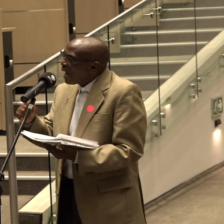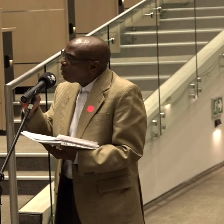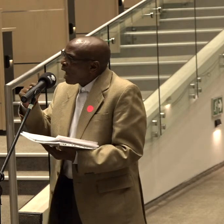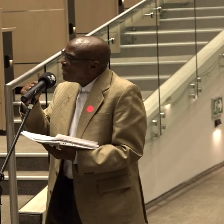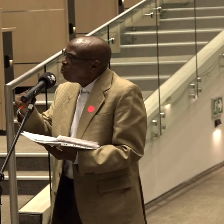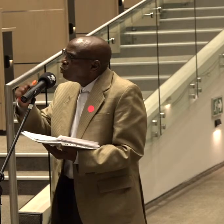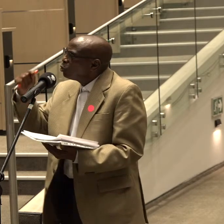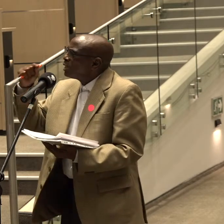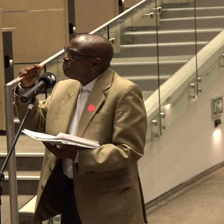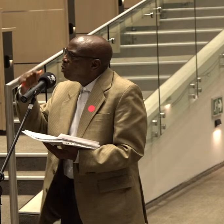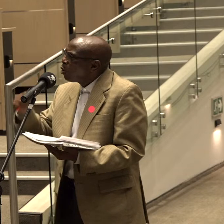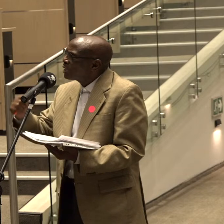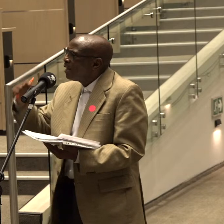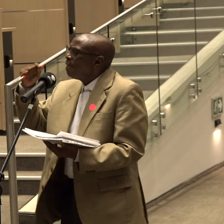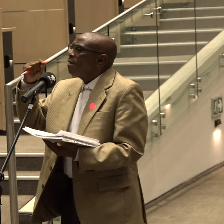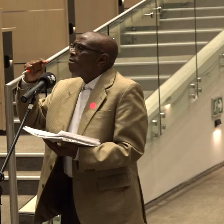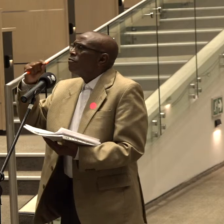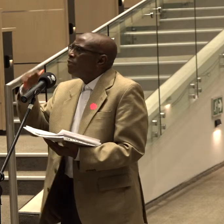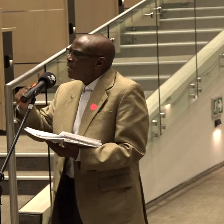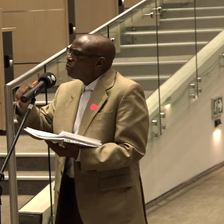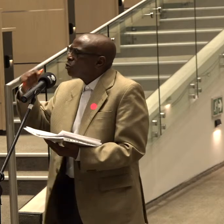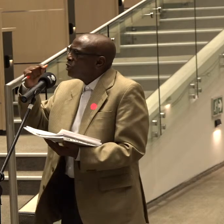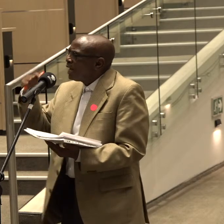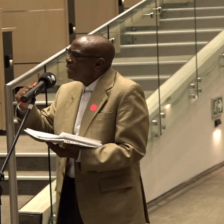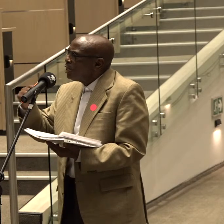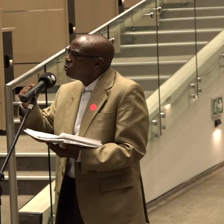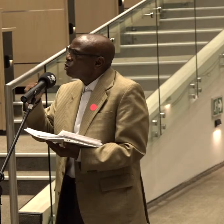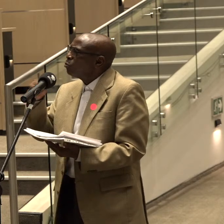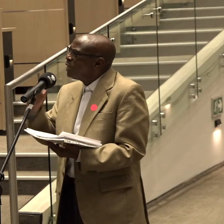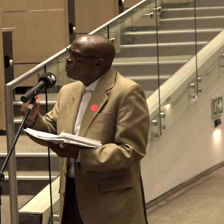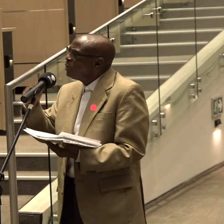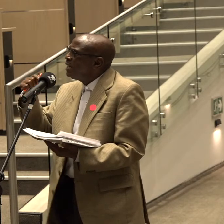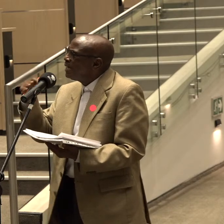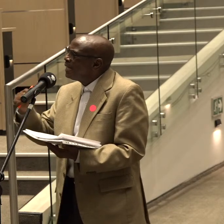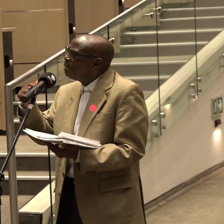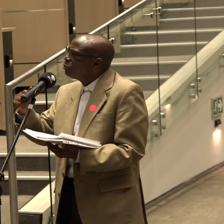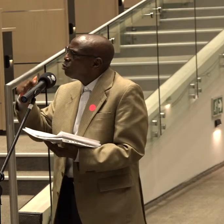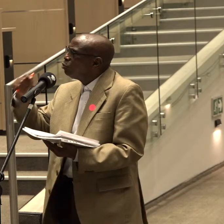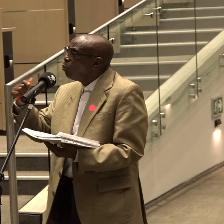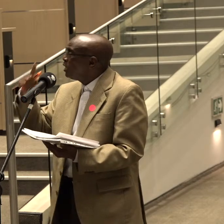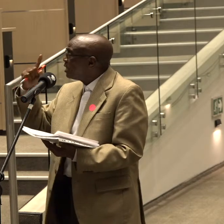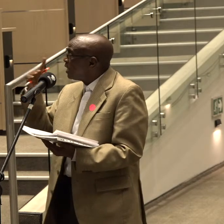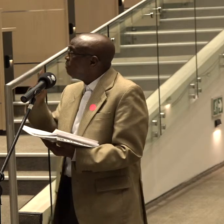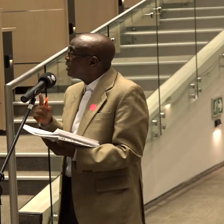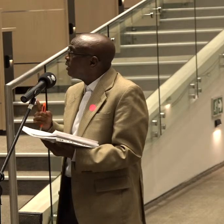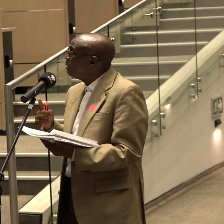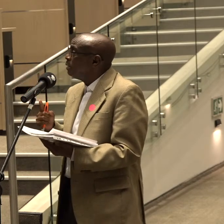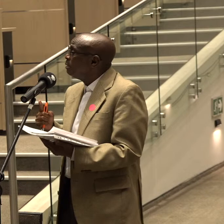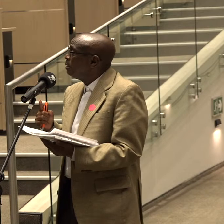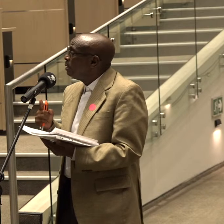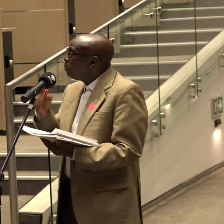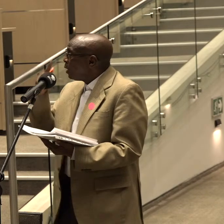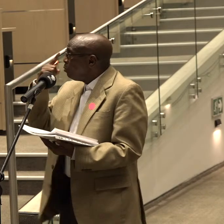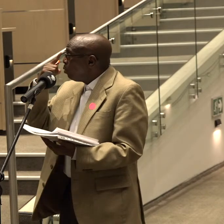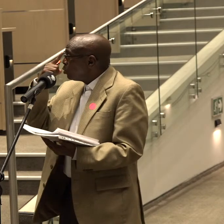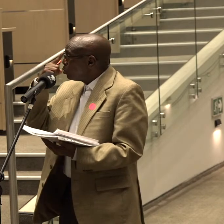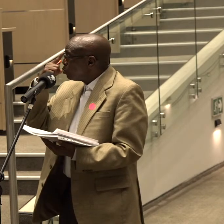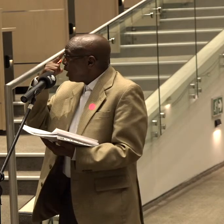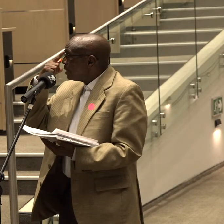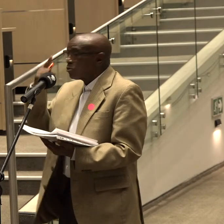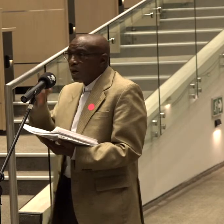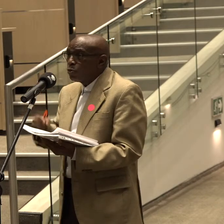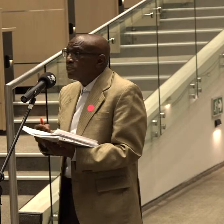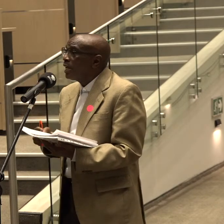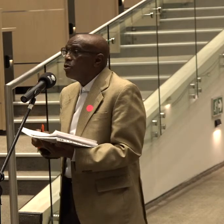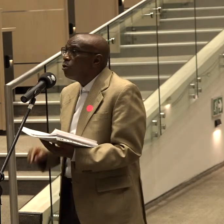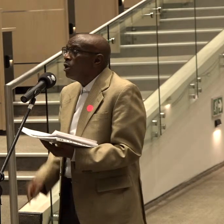I are they going to record very crucial issues which we need them to do which is safety when you go to